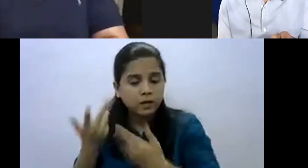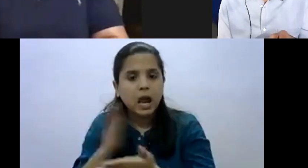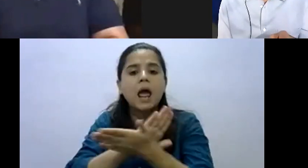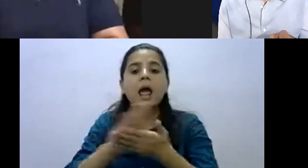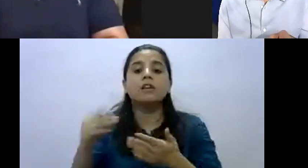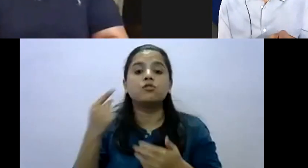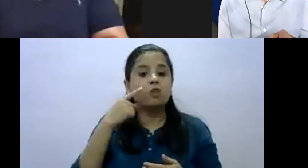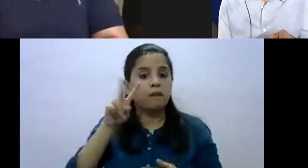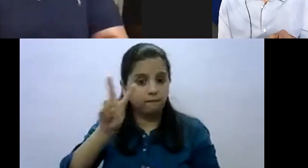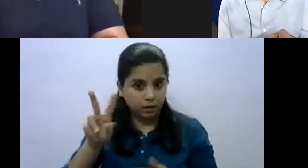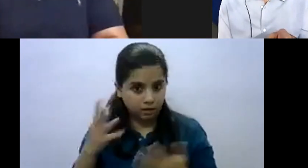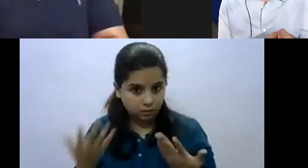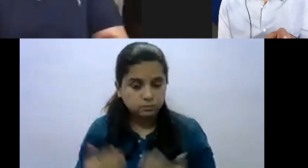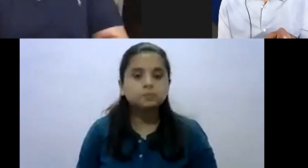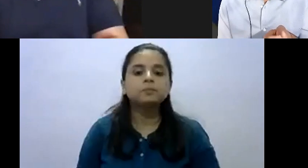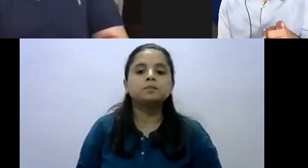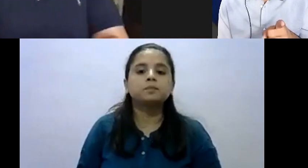HIV,